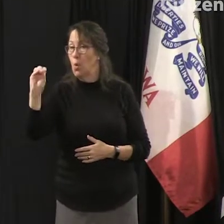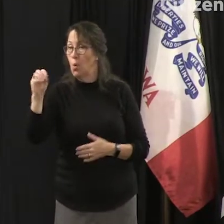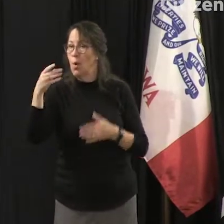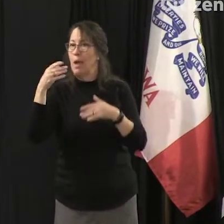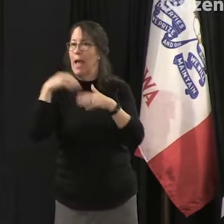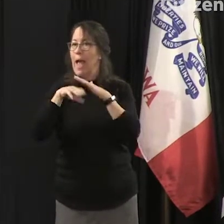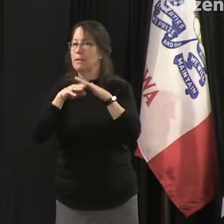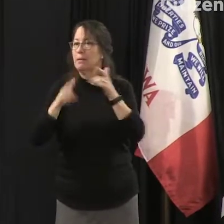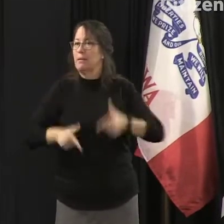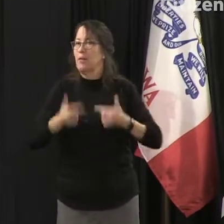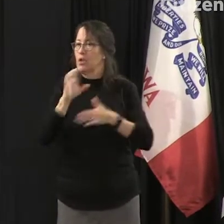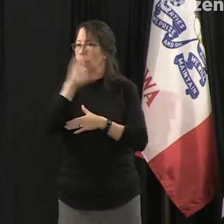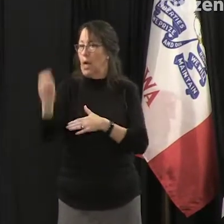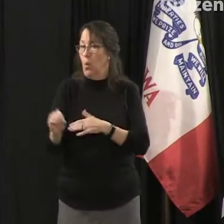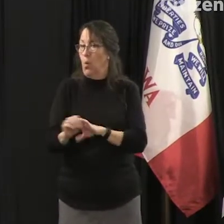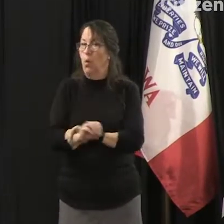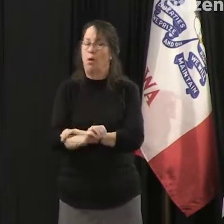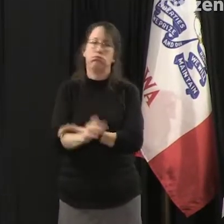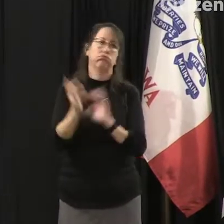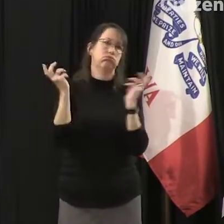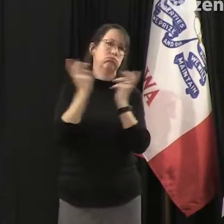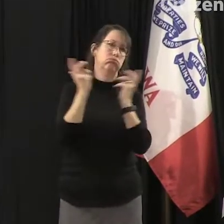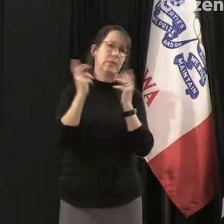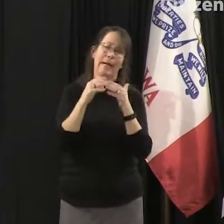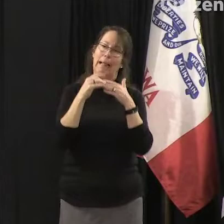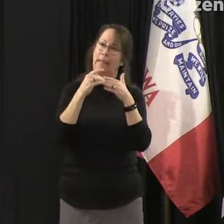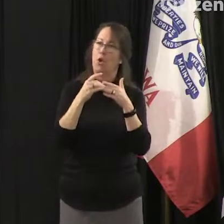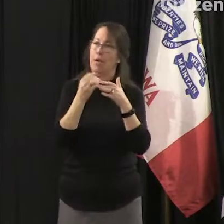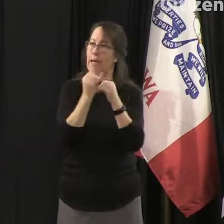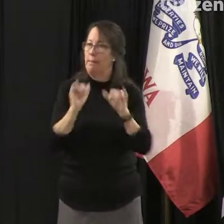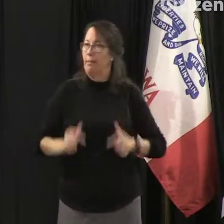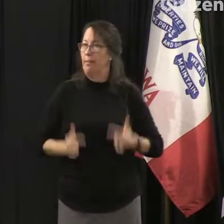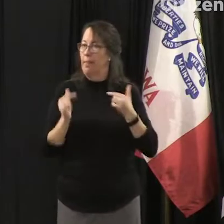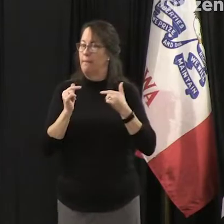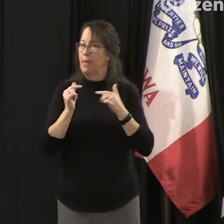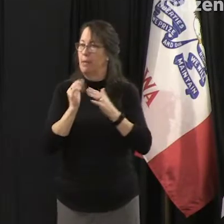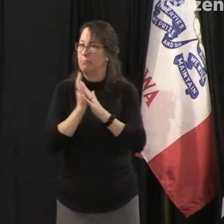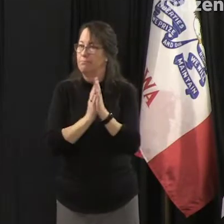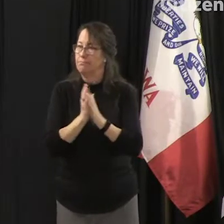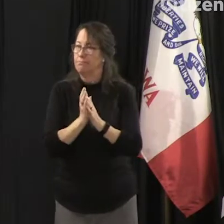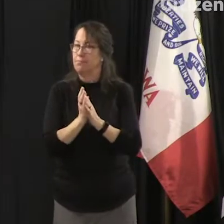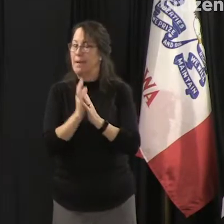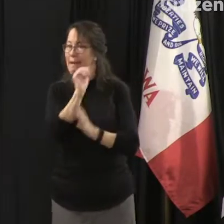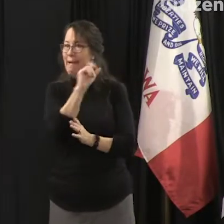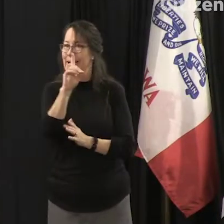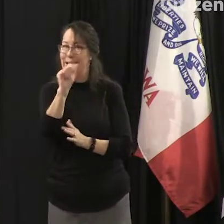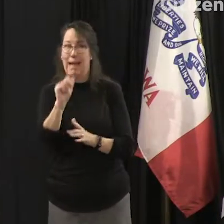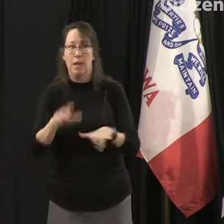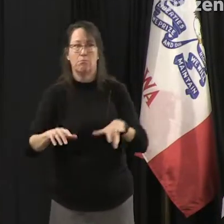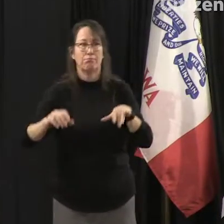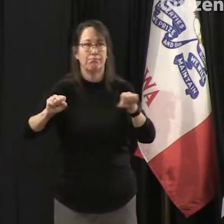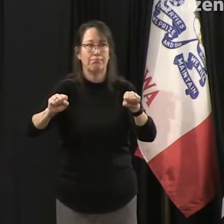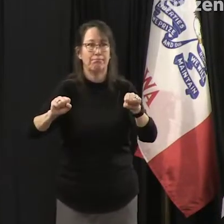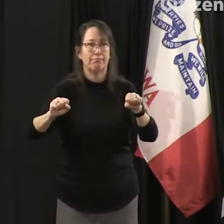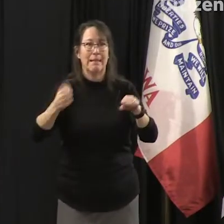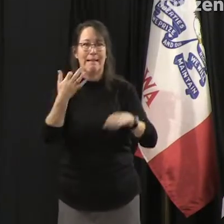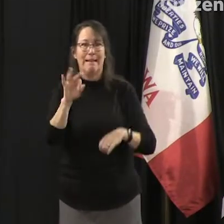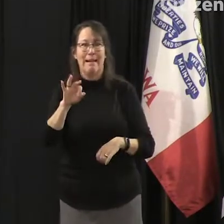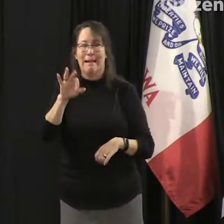Access Living in Chicago, one of the great leaders in the independent living movement, one of the great leaders in getting the ADA adopted